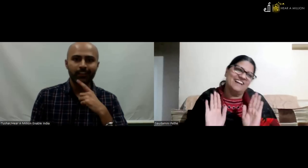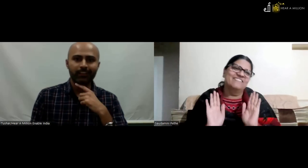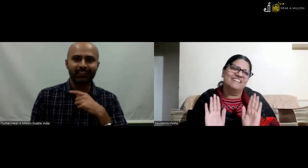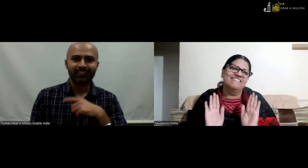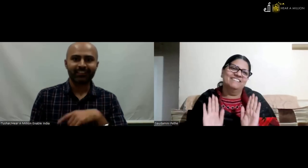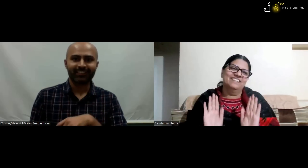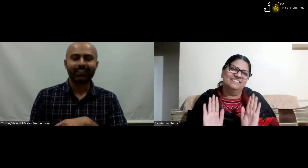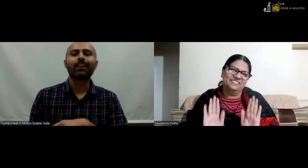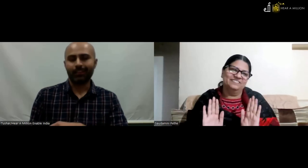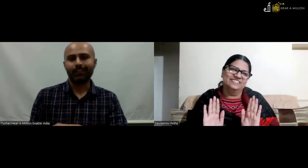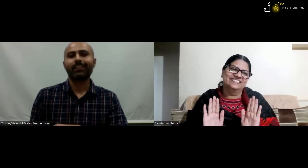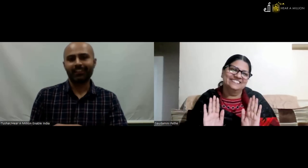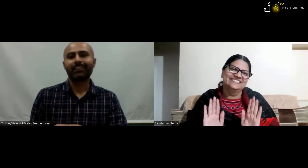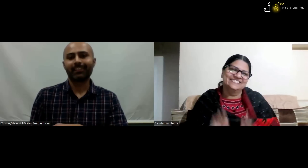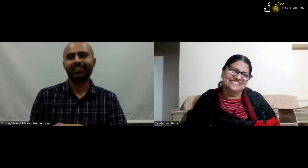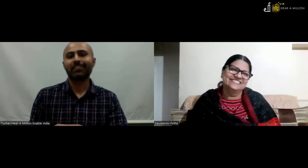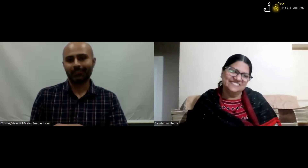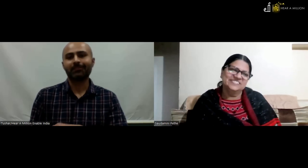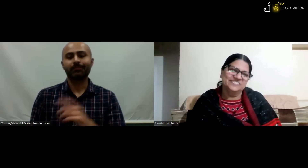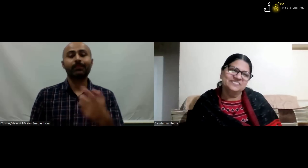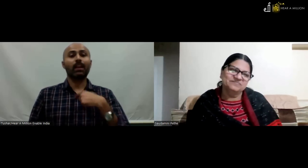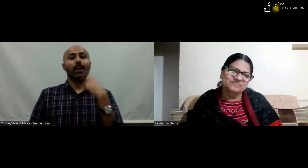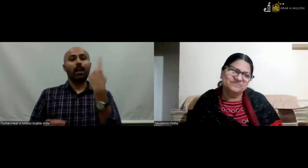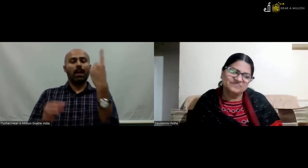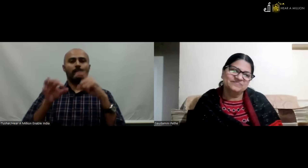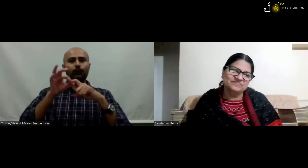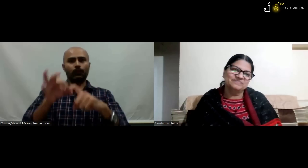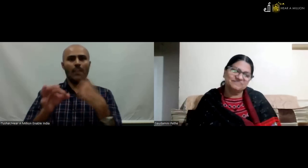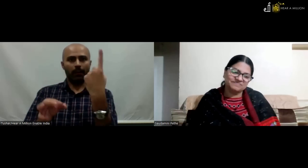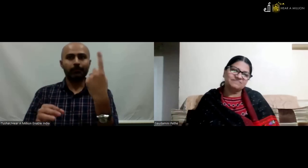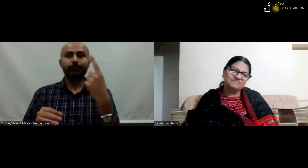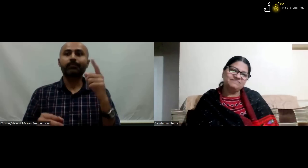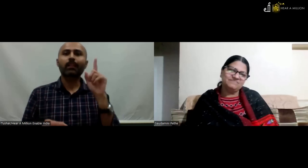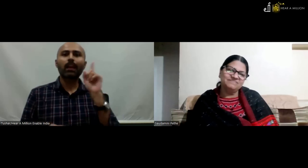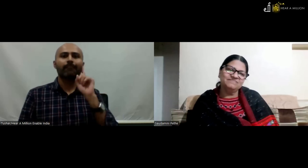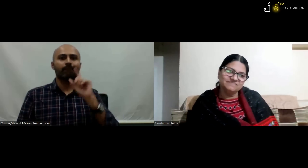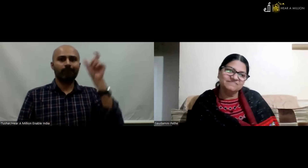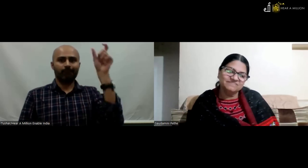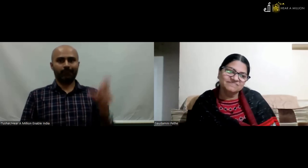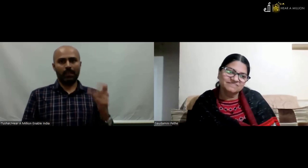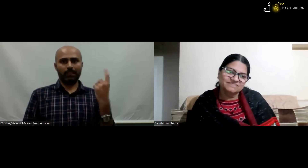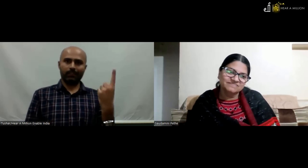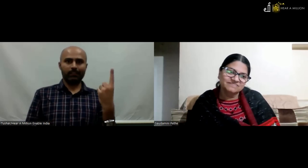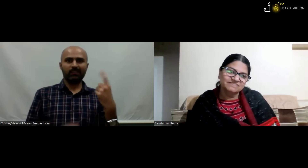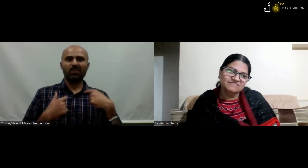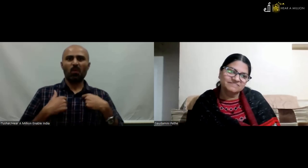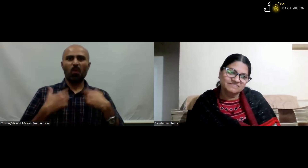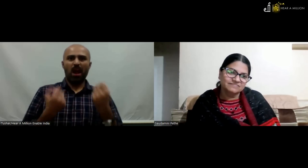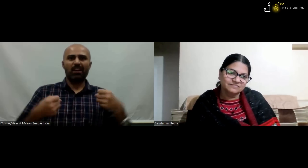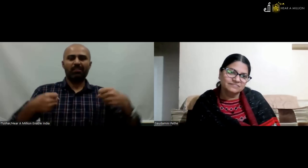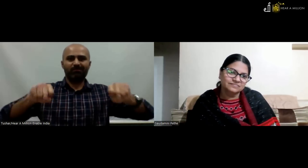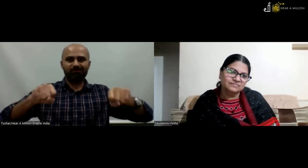be another way. We do have a legal way also. So next question I would like to